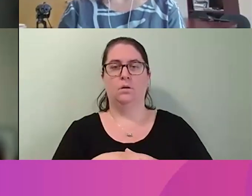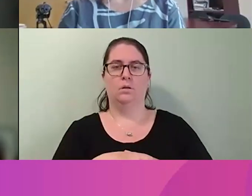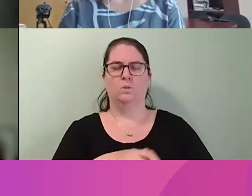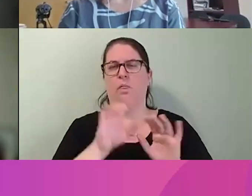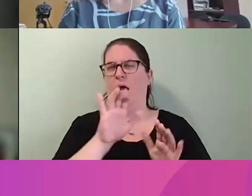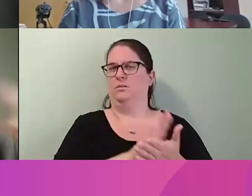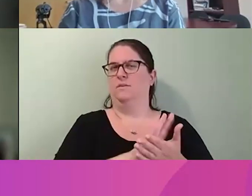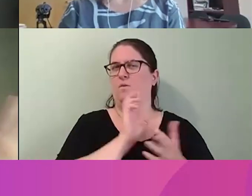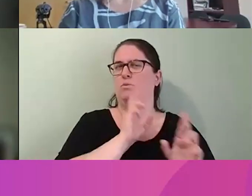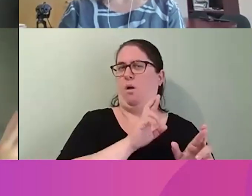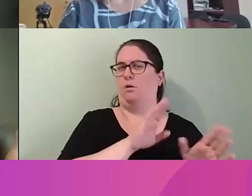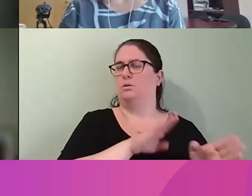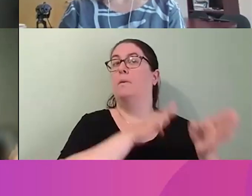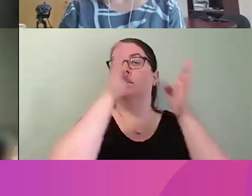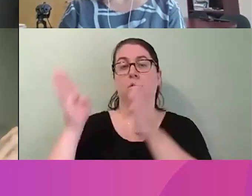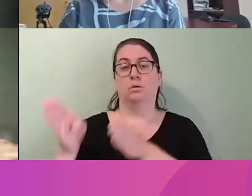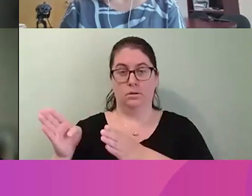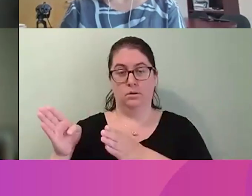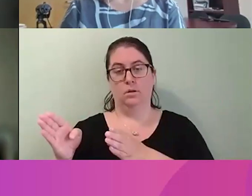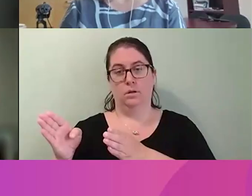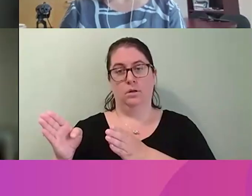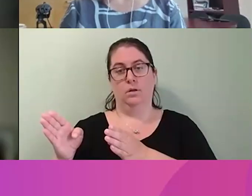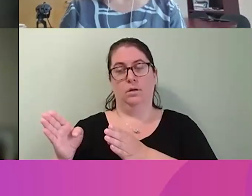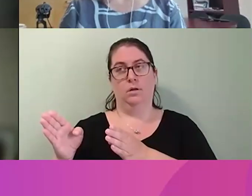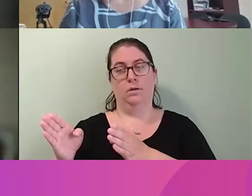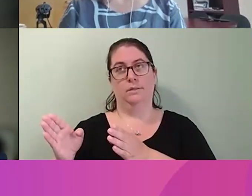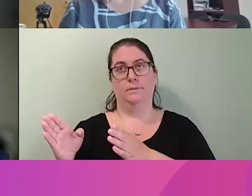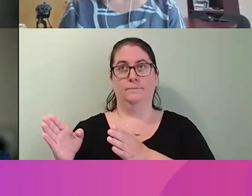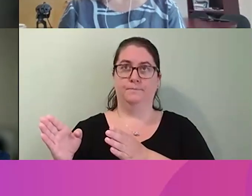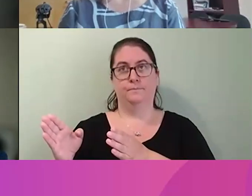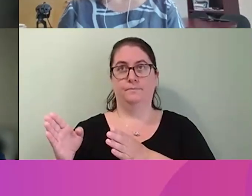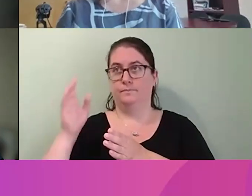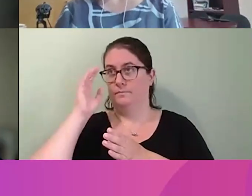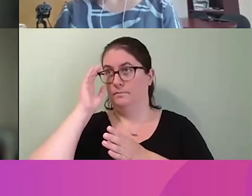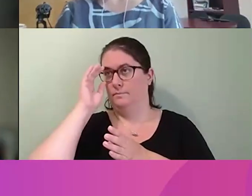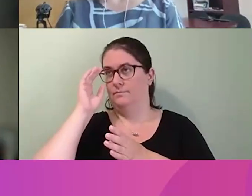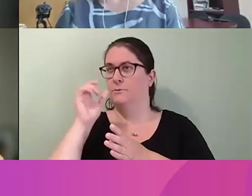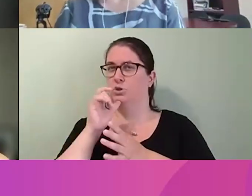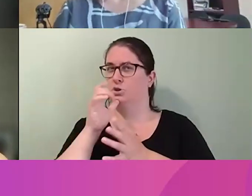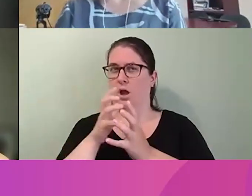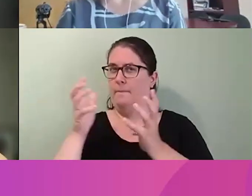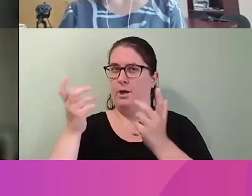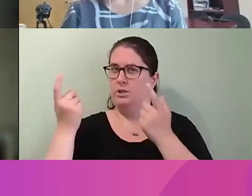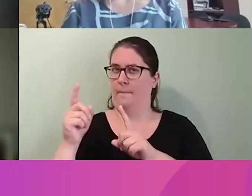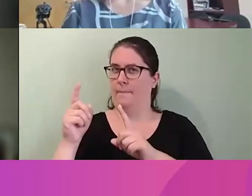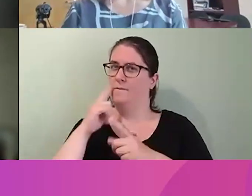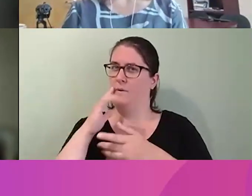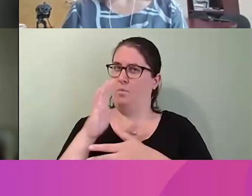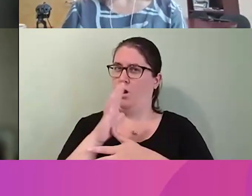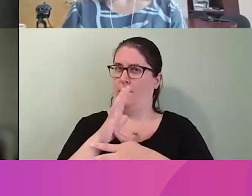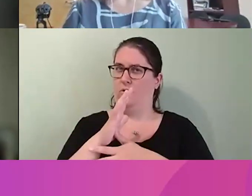of the response end. I think on the other end, kind of upstream, there's really not much happening from a primary